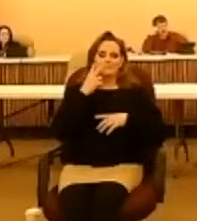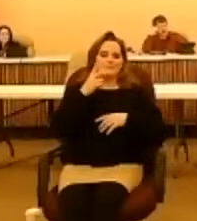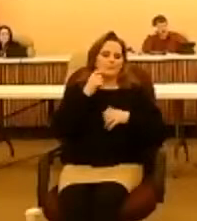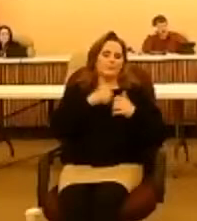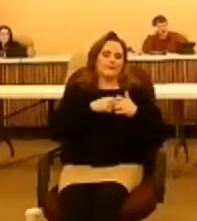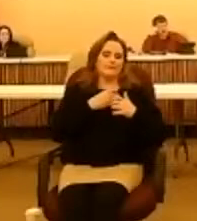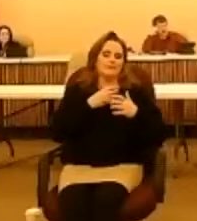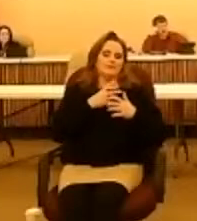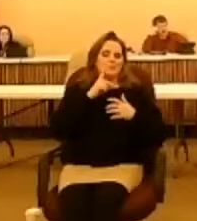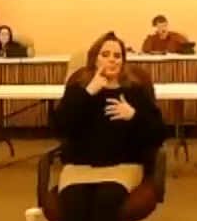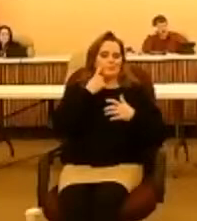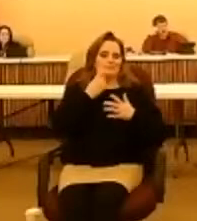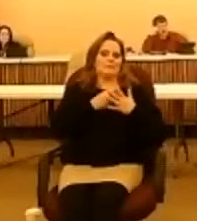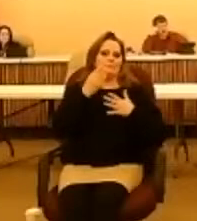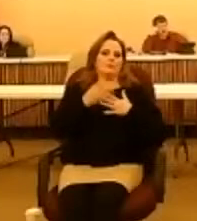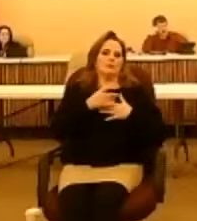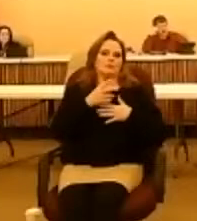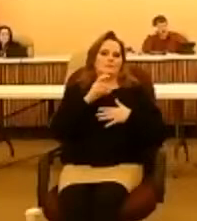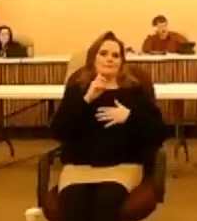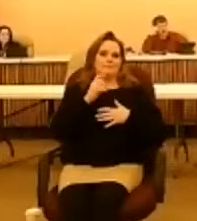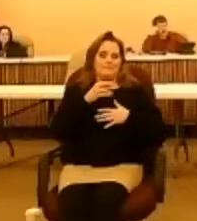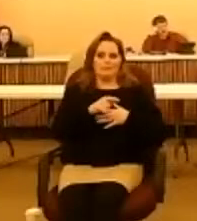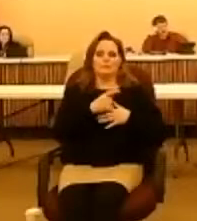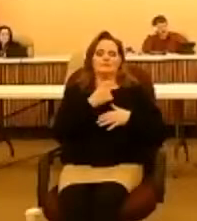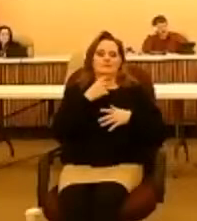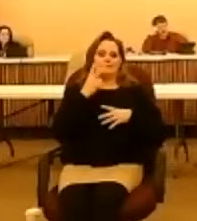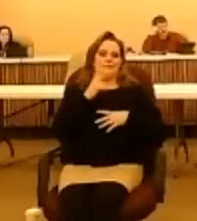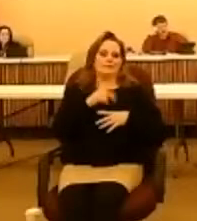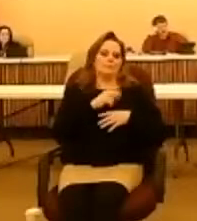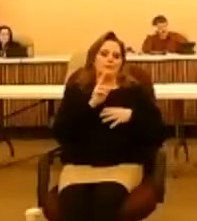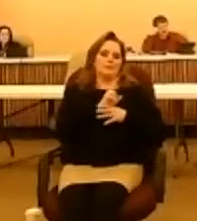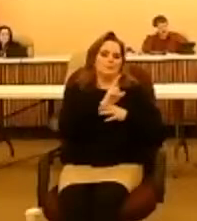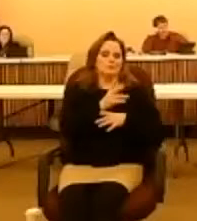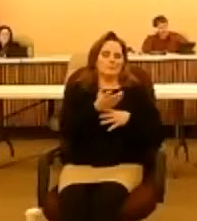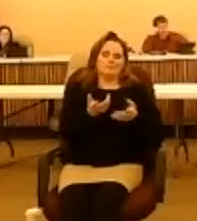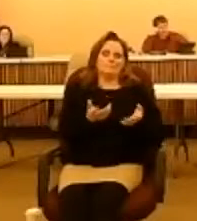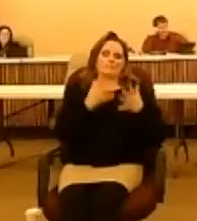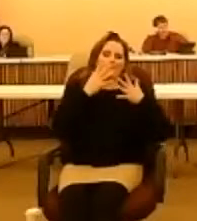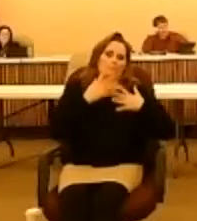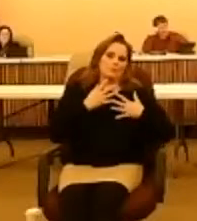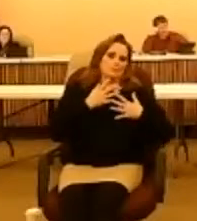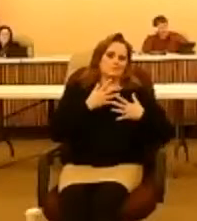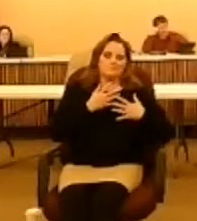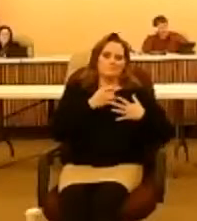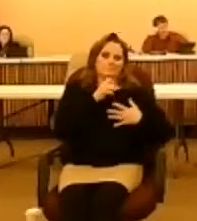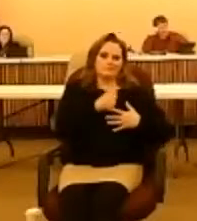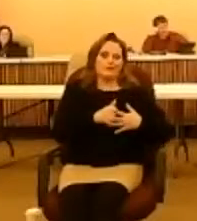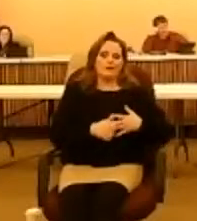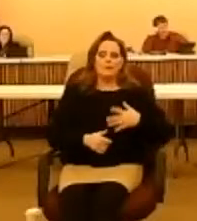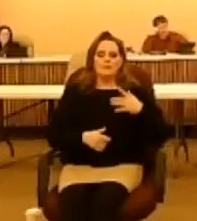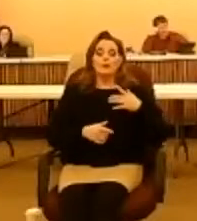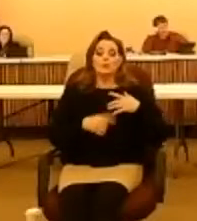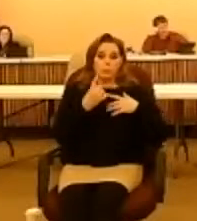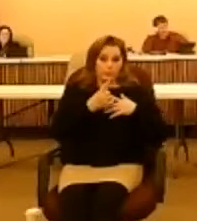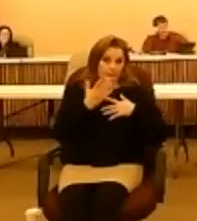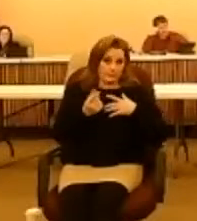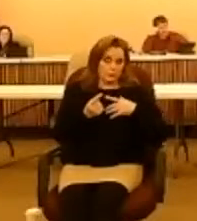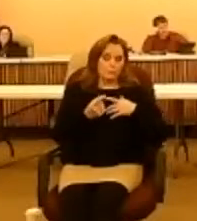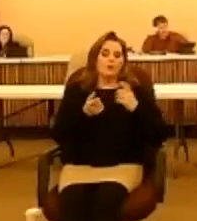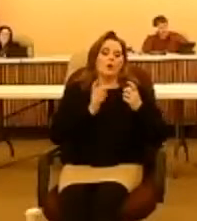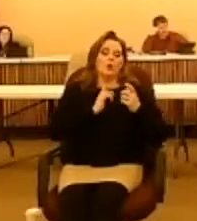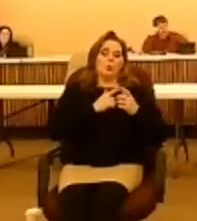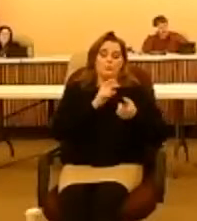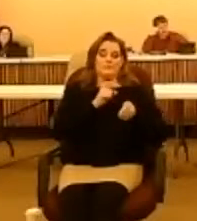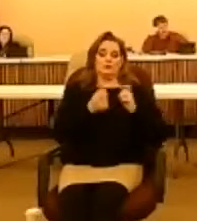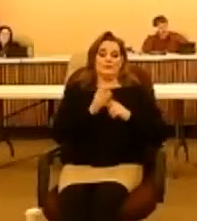purchase vehicles that we could piggyback off of. Unfortunately, there weren't. So one of the things I did do, we changed